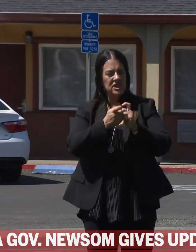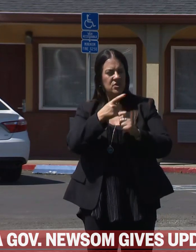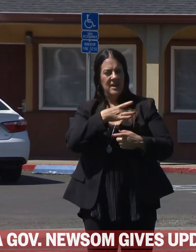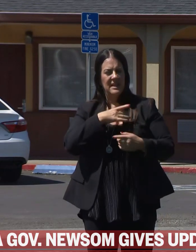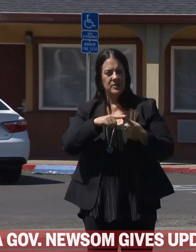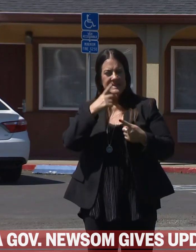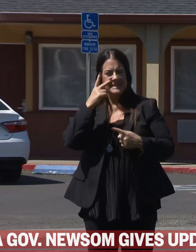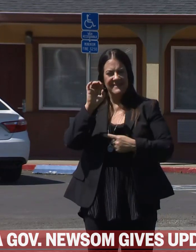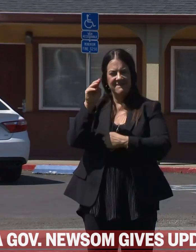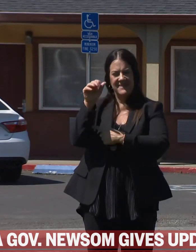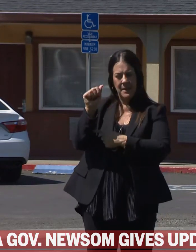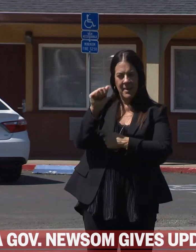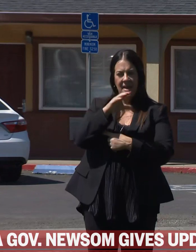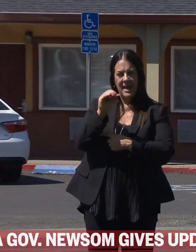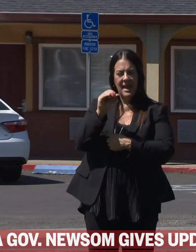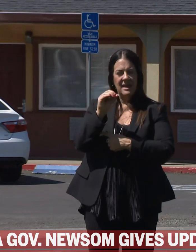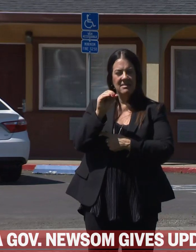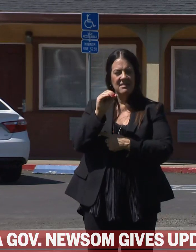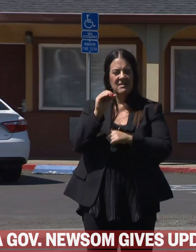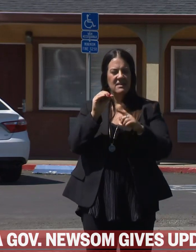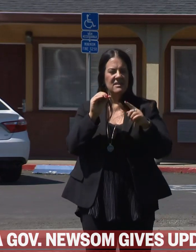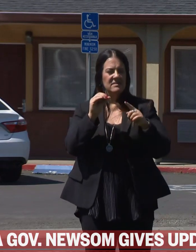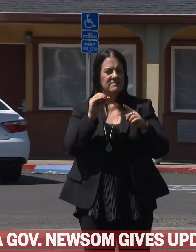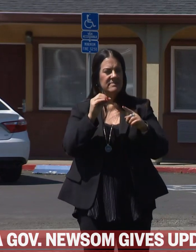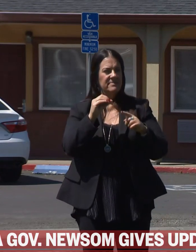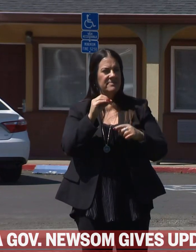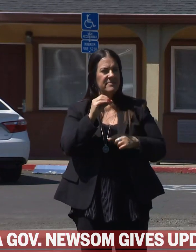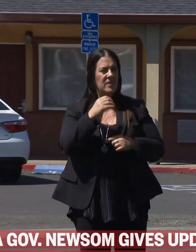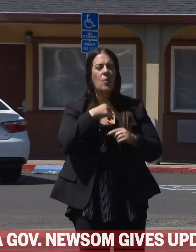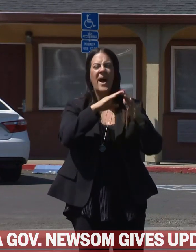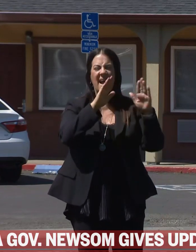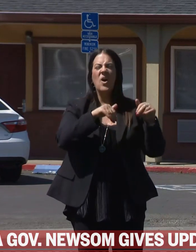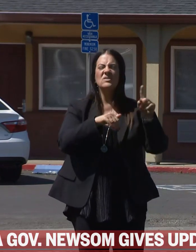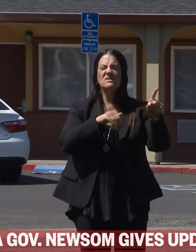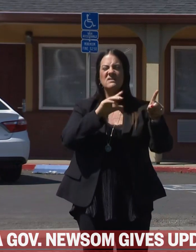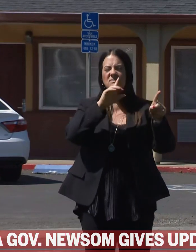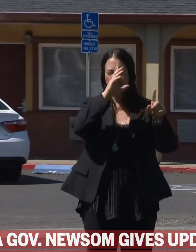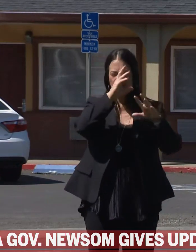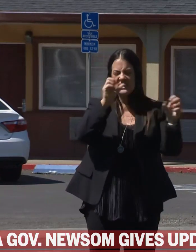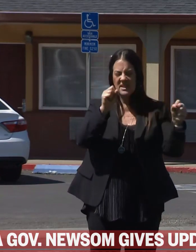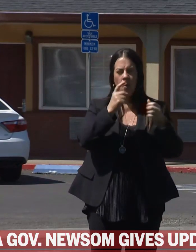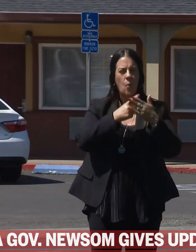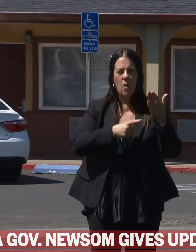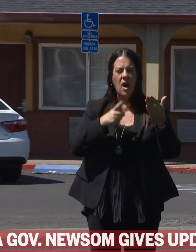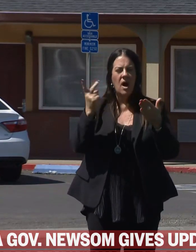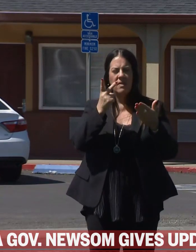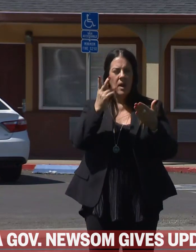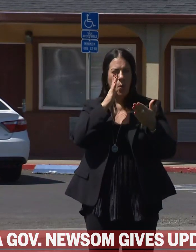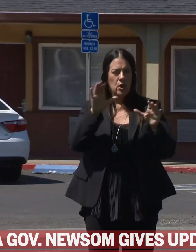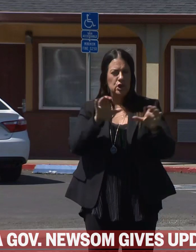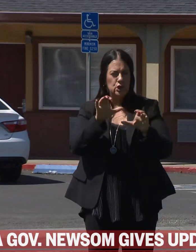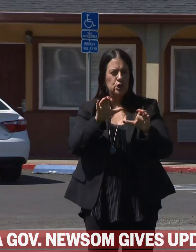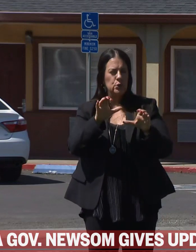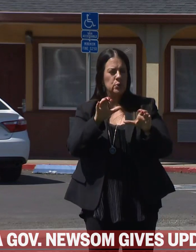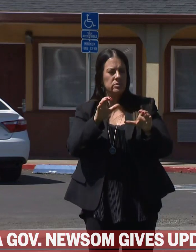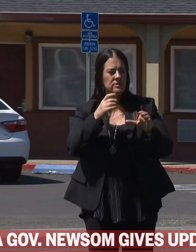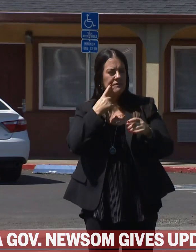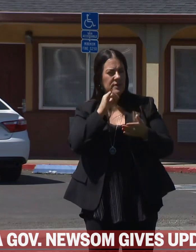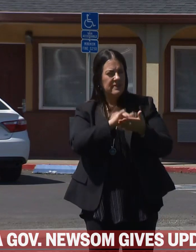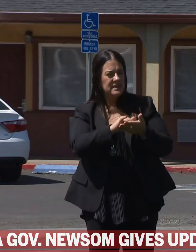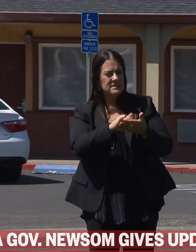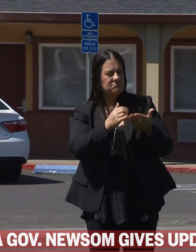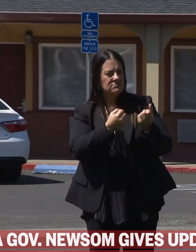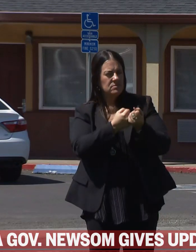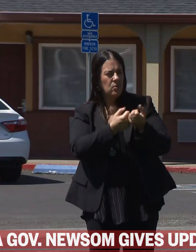procurement, supply chain, and delivery challenges during this pandemic? Look, I'm not going to offer advice at that scale. I'm dealing with a nation